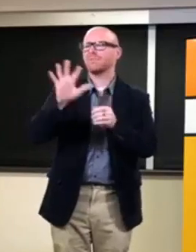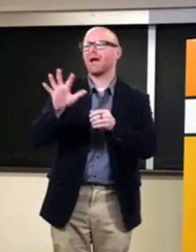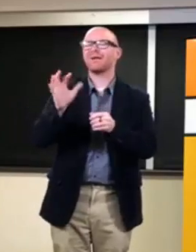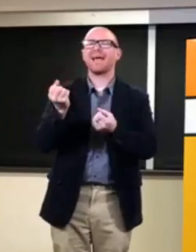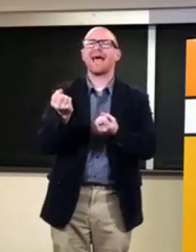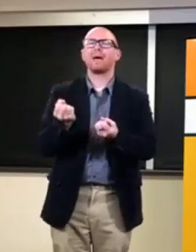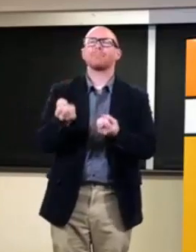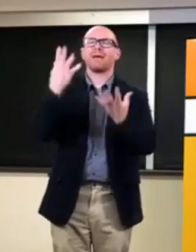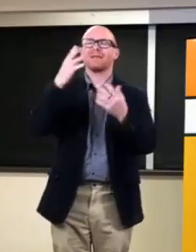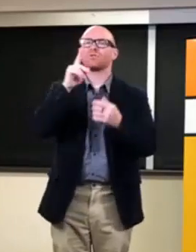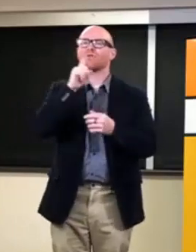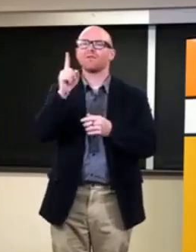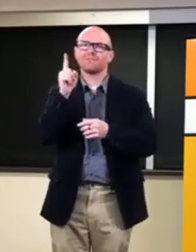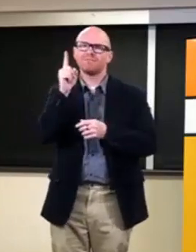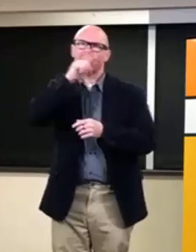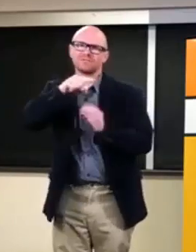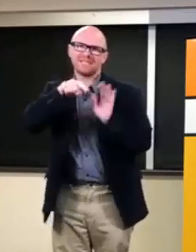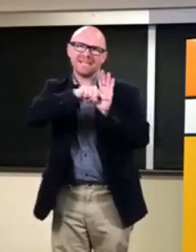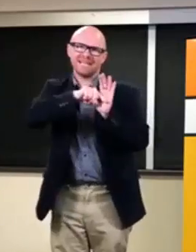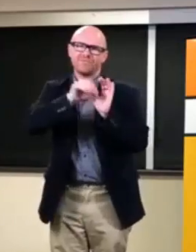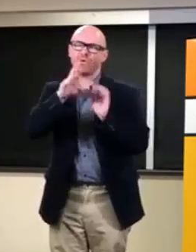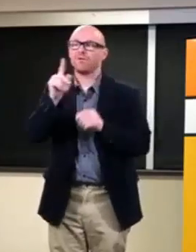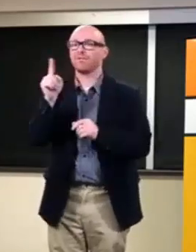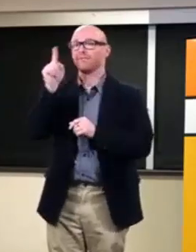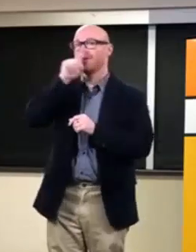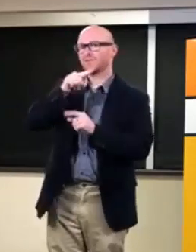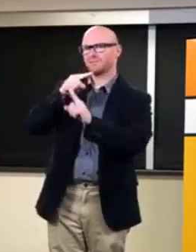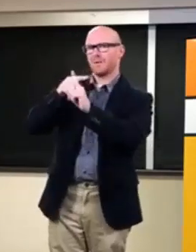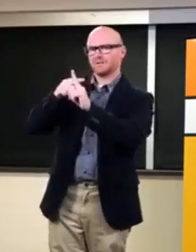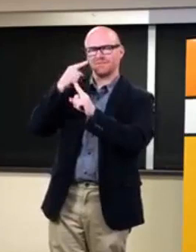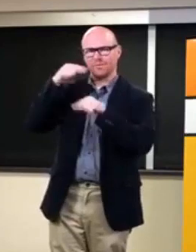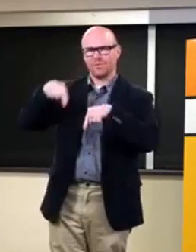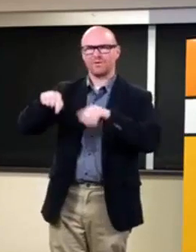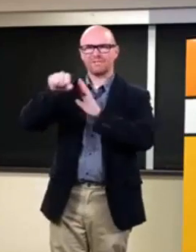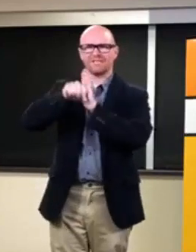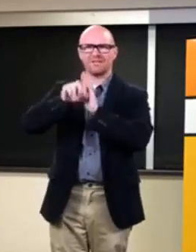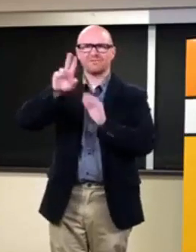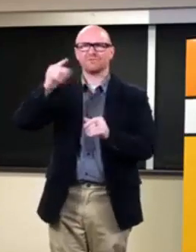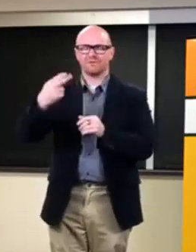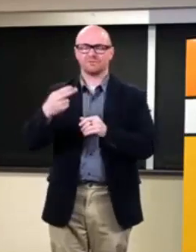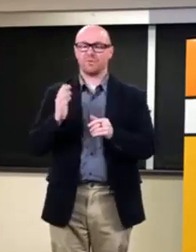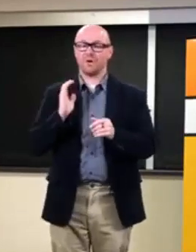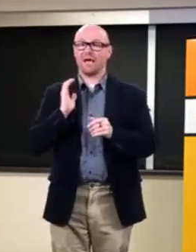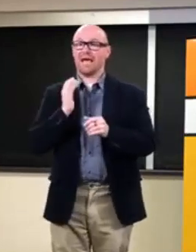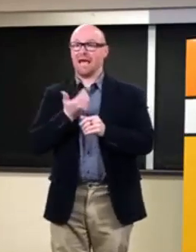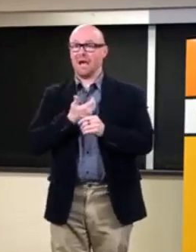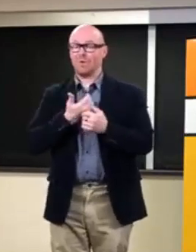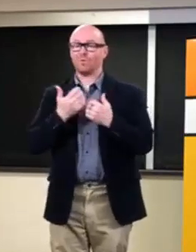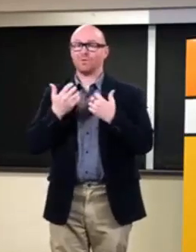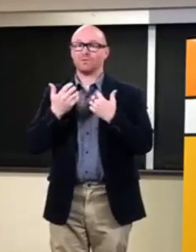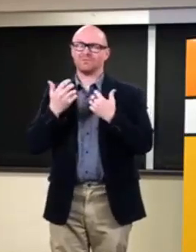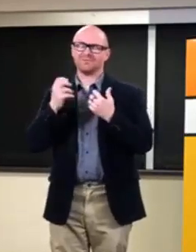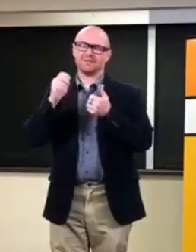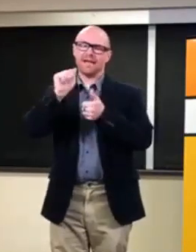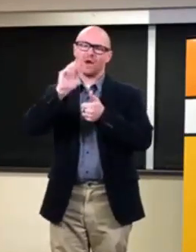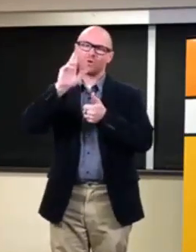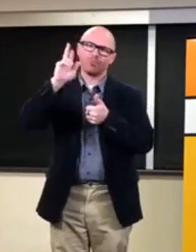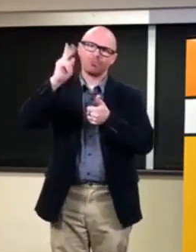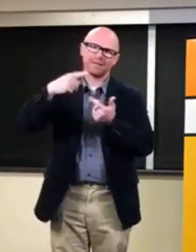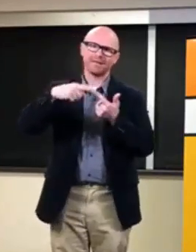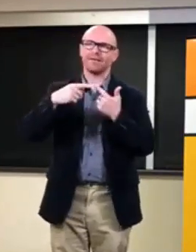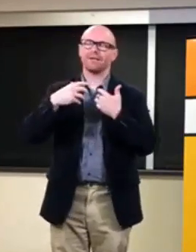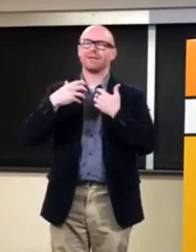up with a false negative or false positive? So with the test that is run through our Utah Public Health Laboratory and ARUP and the